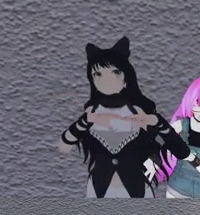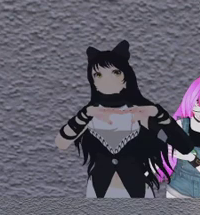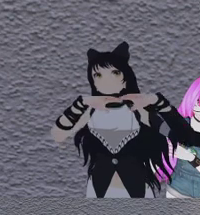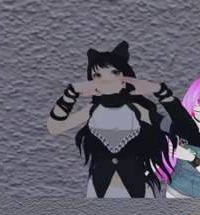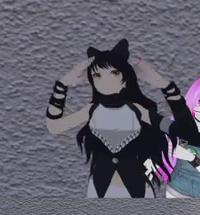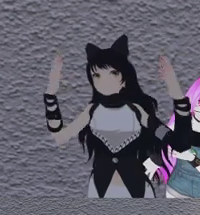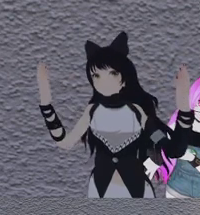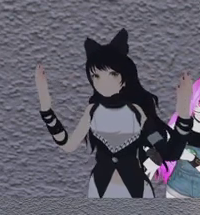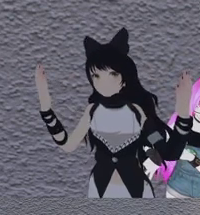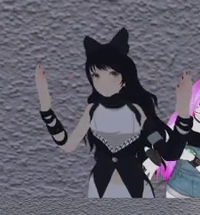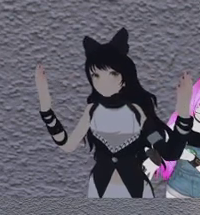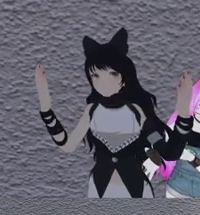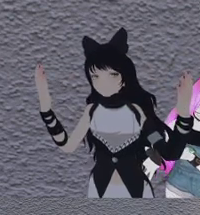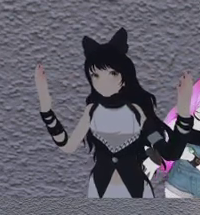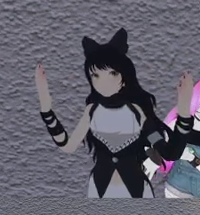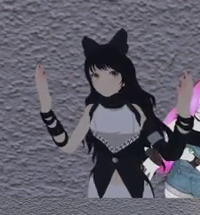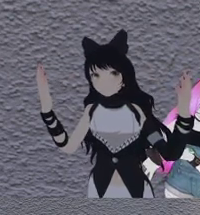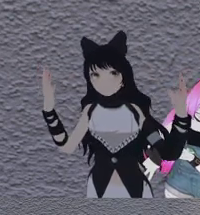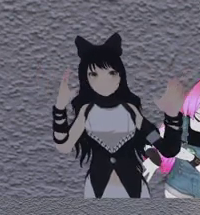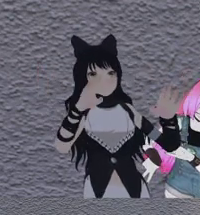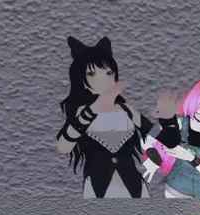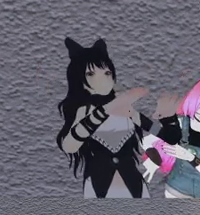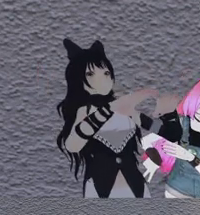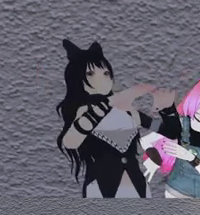Now, what's this sign? Open.